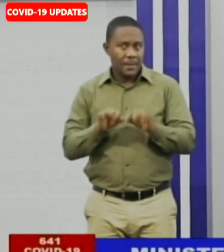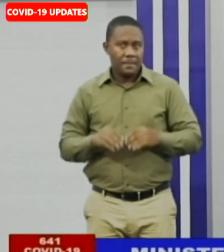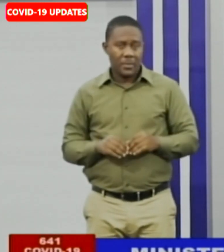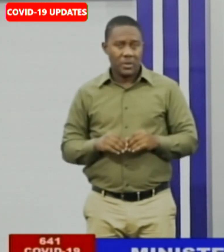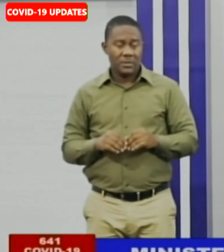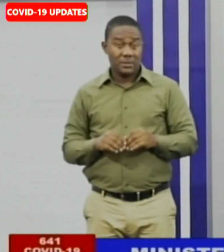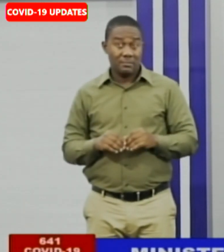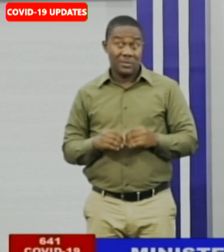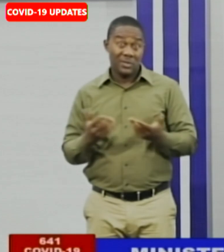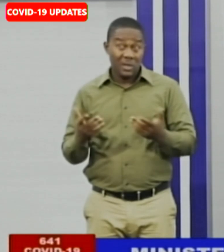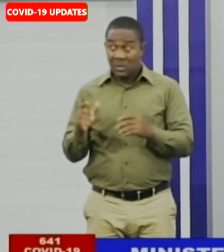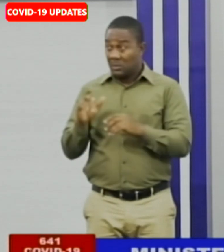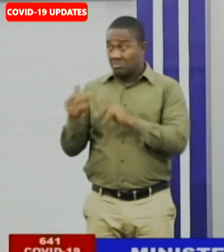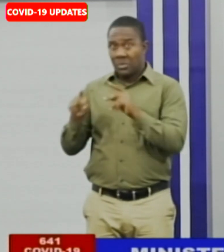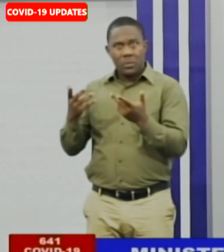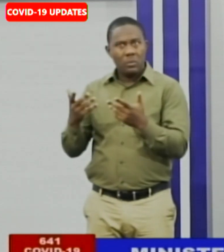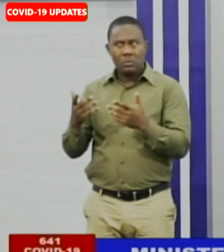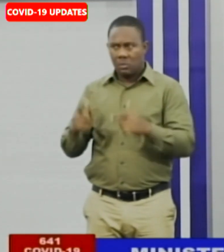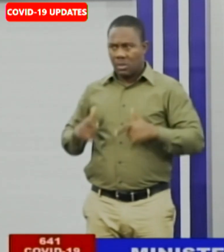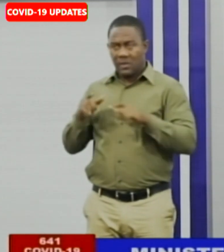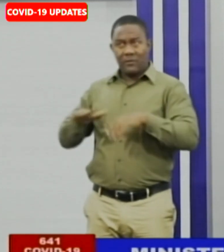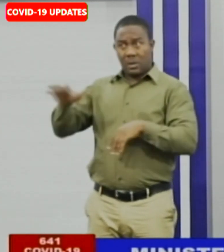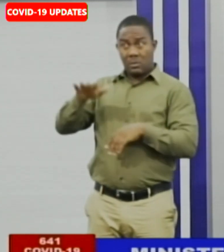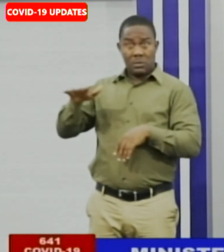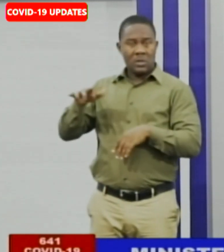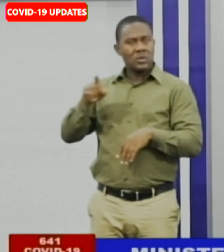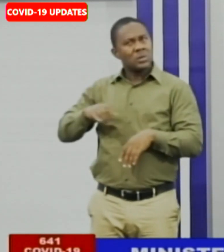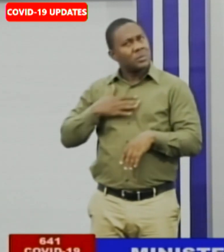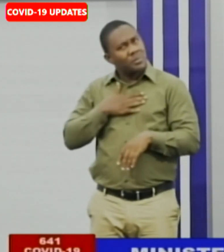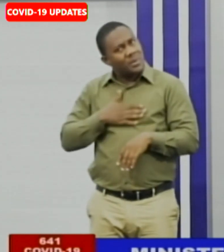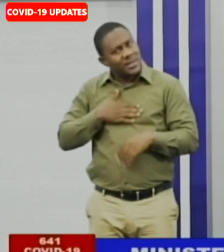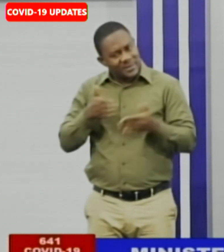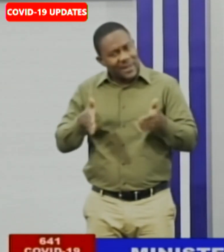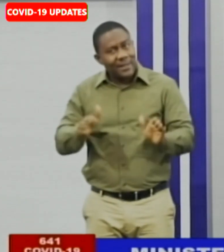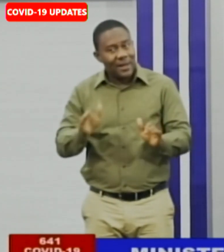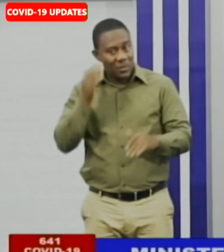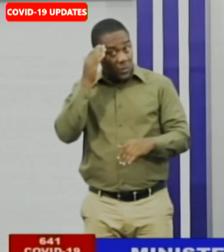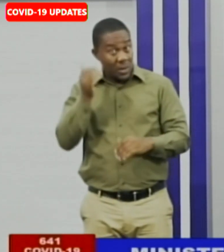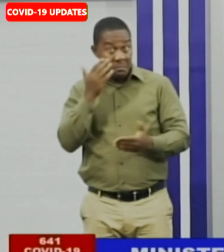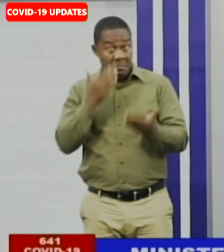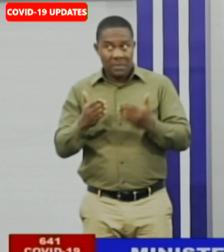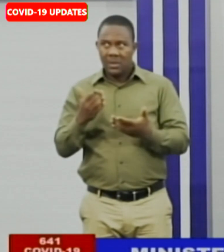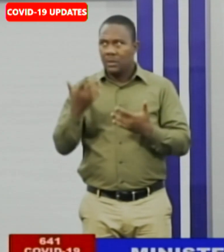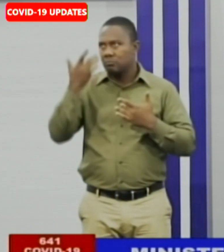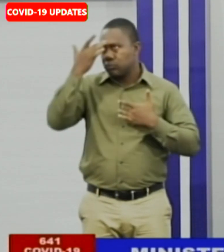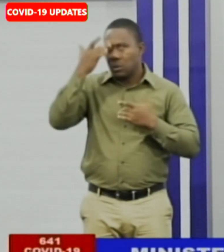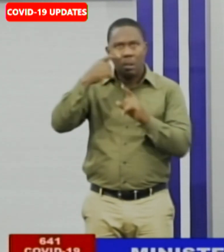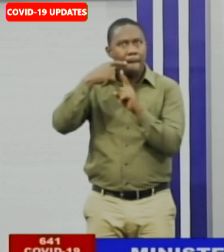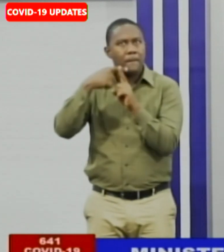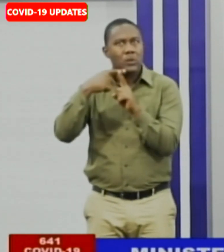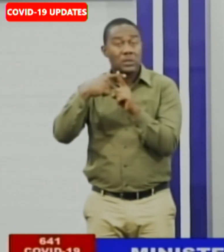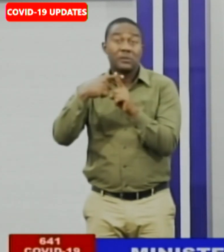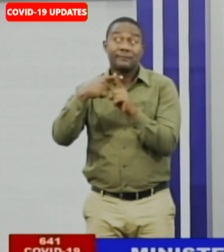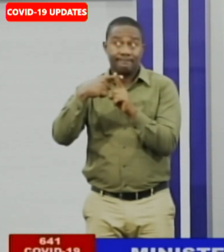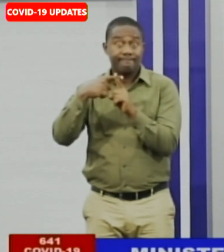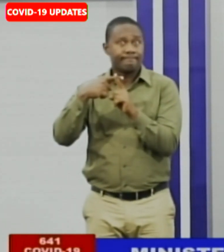offers because it does a number of things. It protects even the local community because if somebody is positive, that